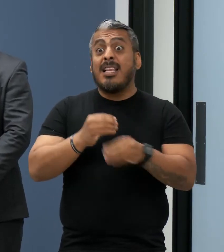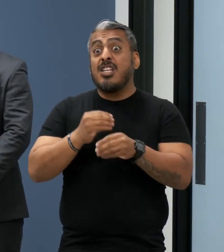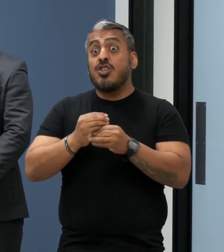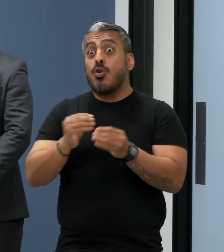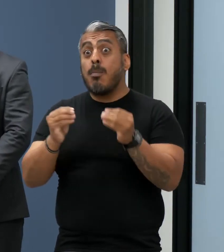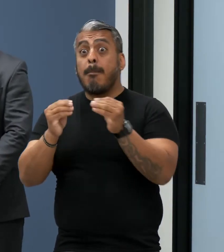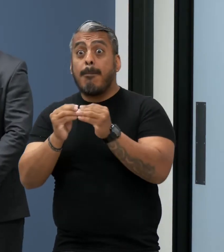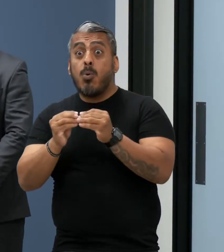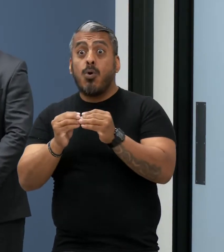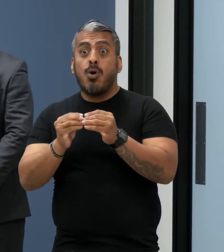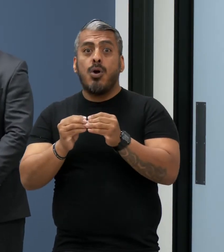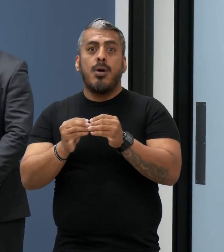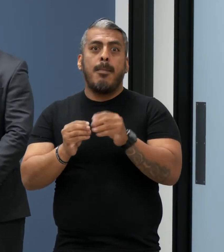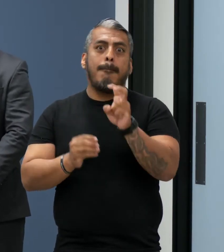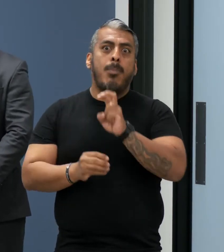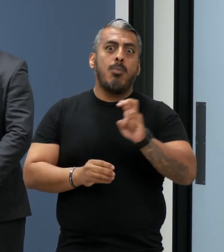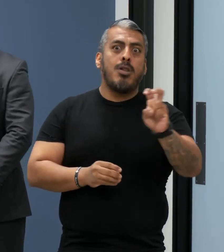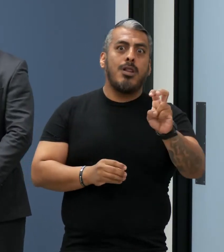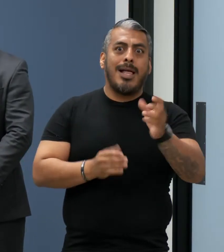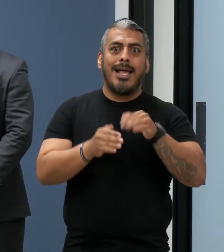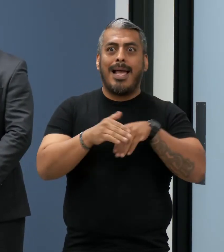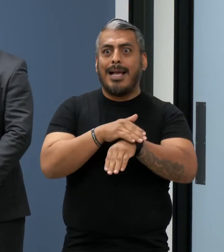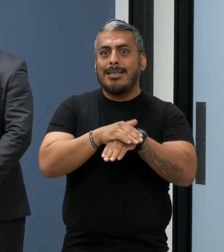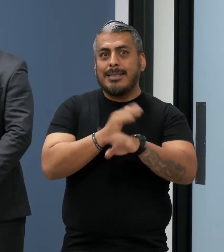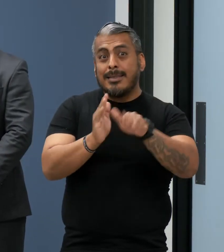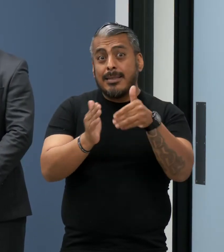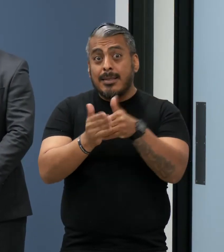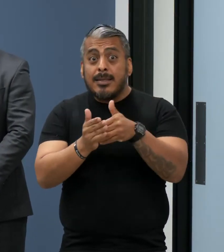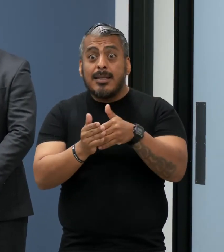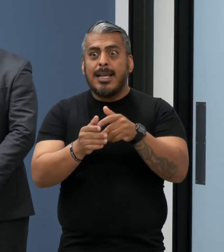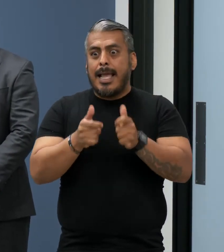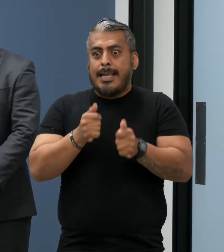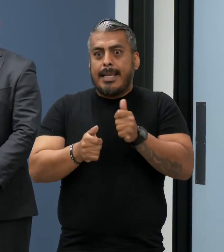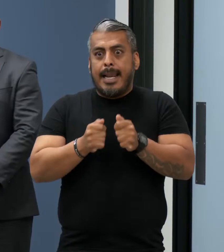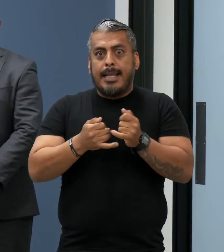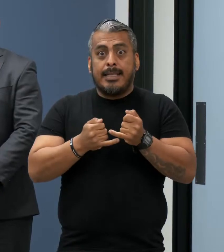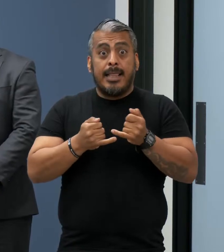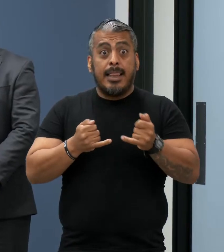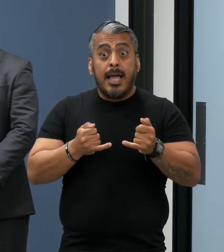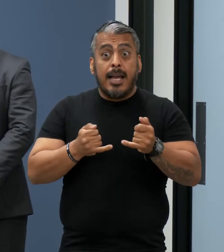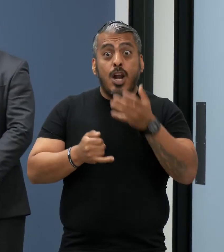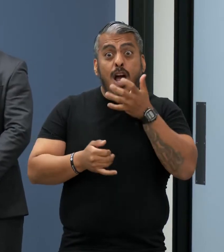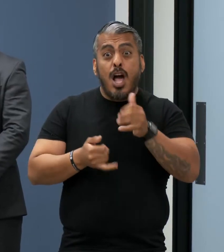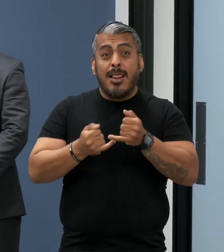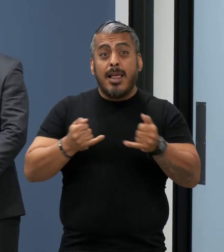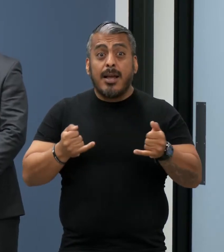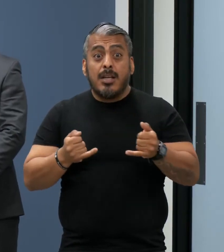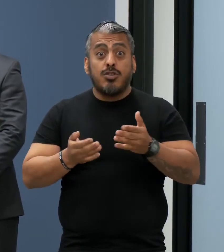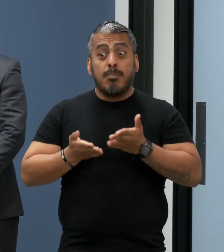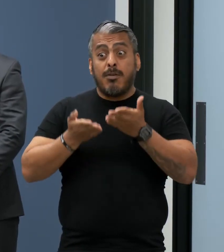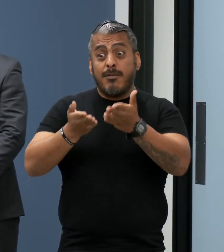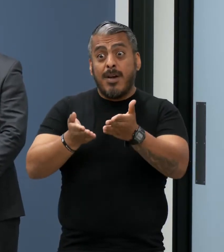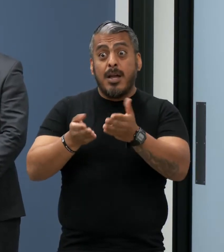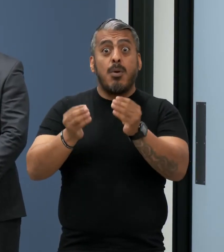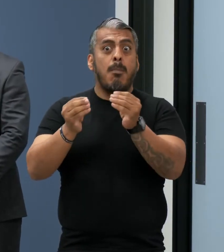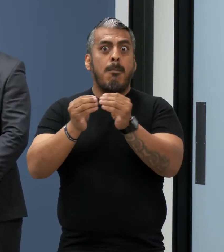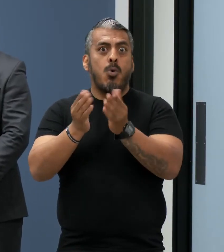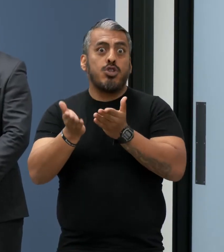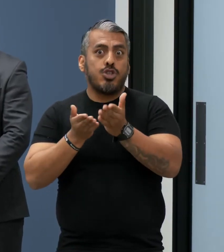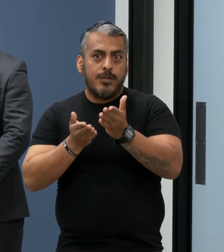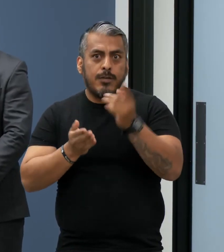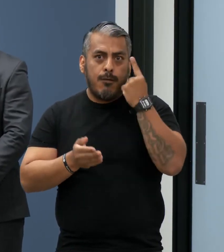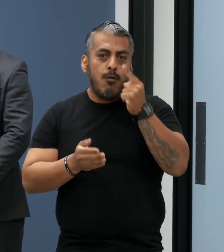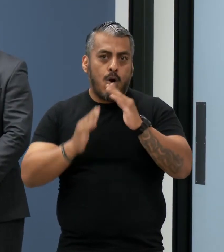mobile access centers, a text information line to provide information on services to people experiencing